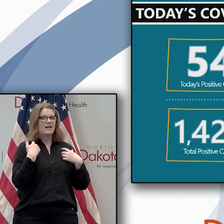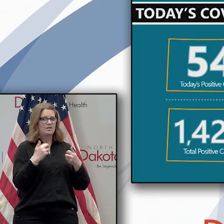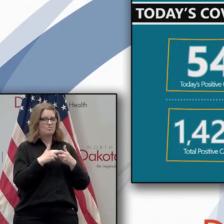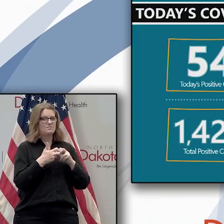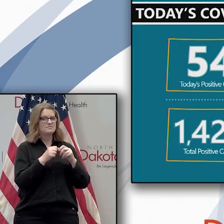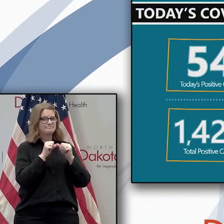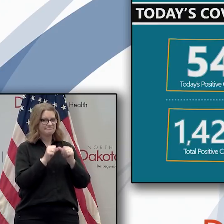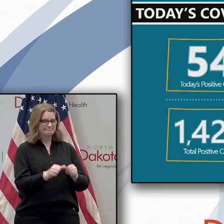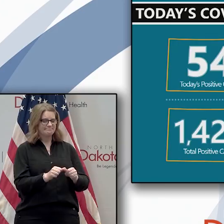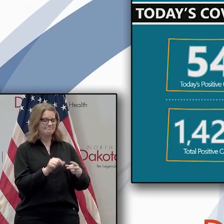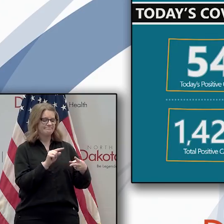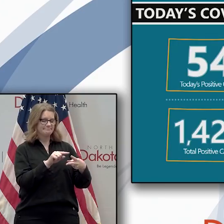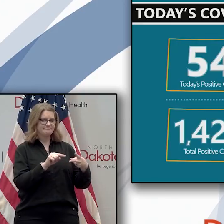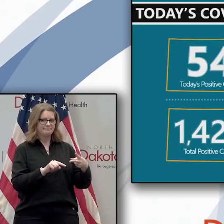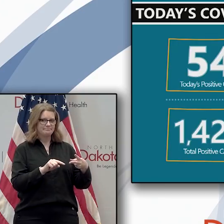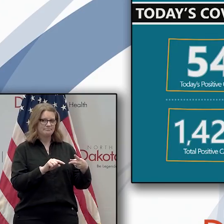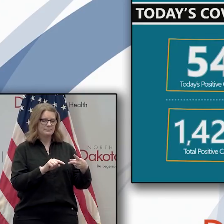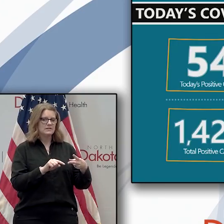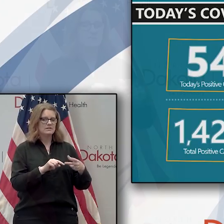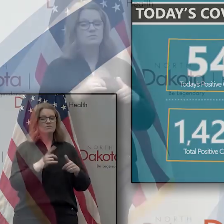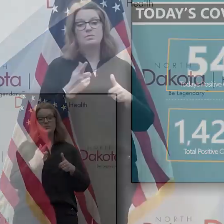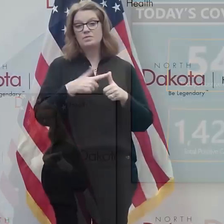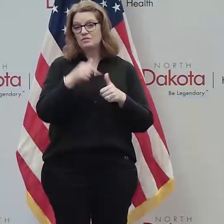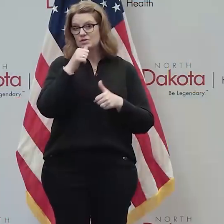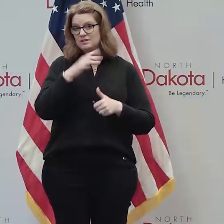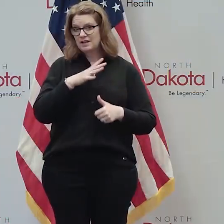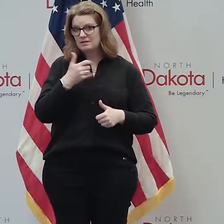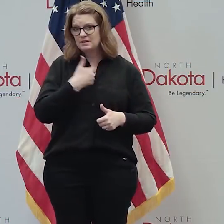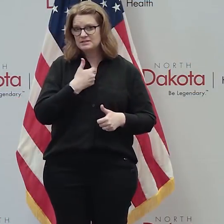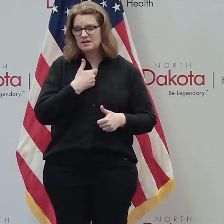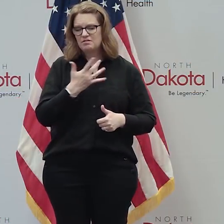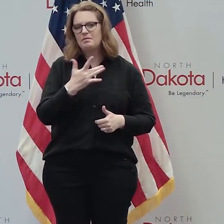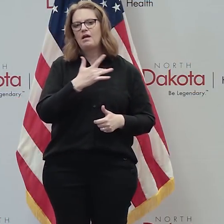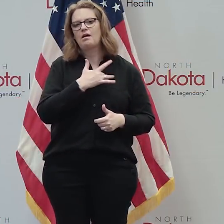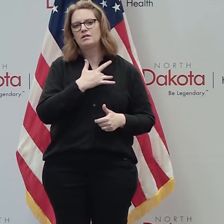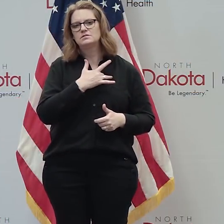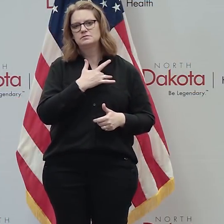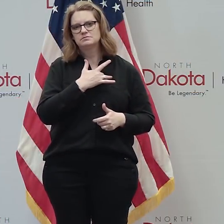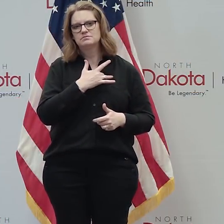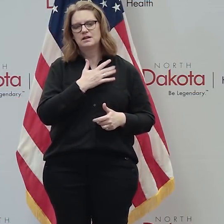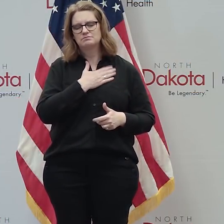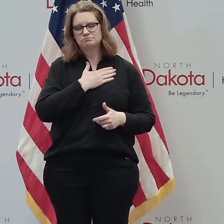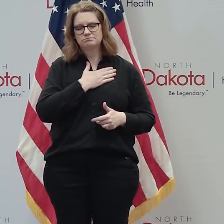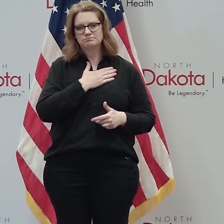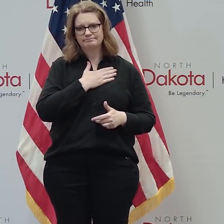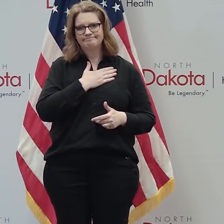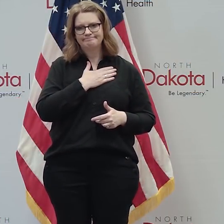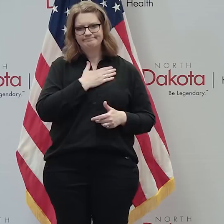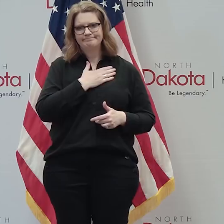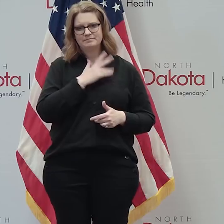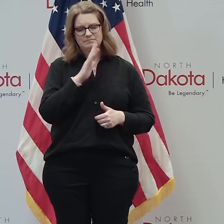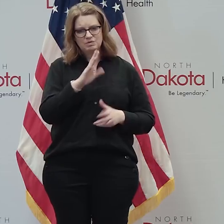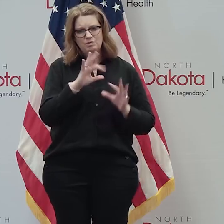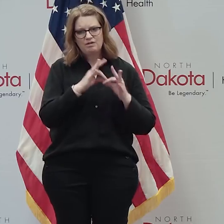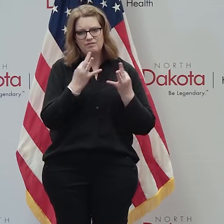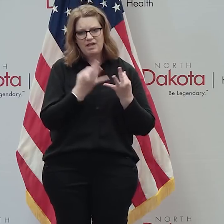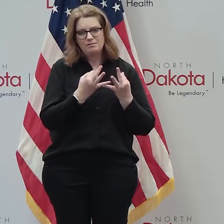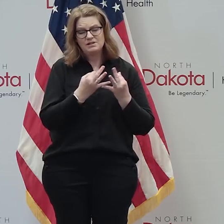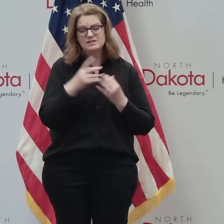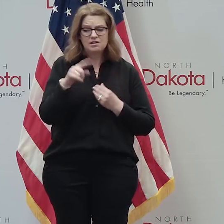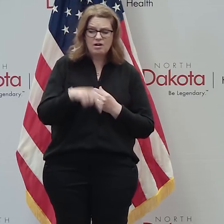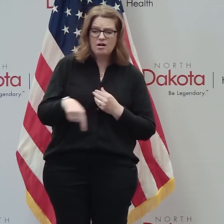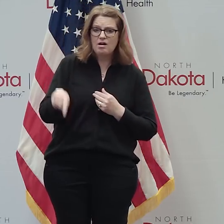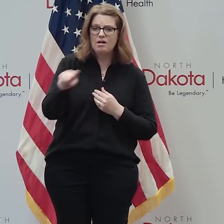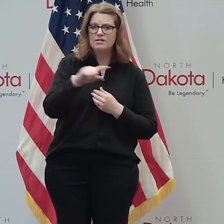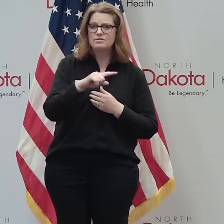conditions, and as always, from the First Lady and myself, our hearts go out to all of their loved ones and the loved ones of all those who've lost